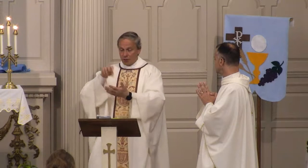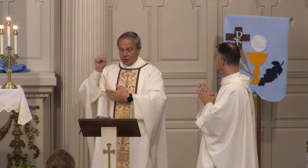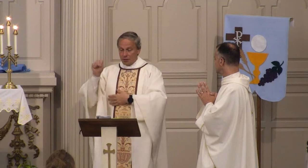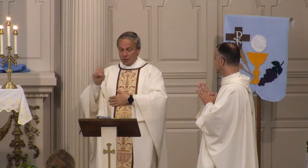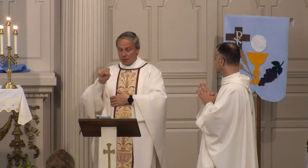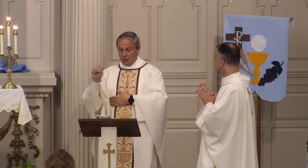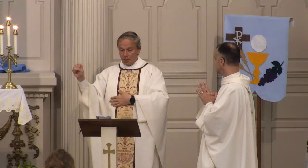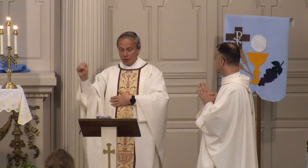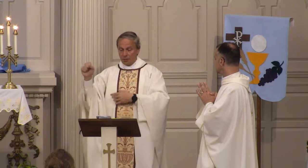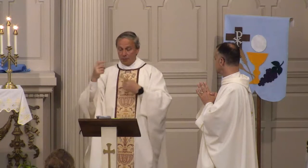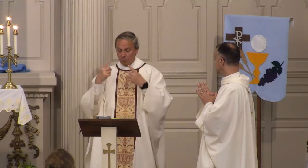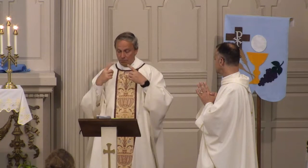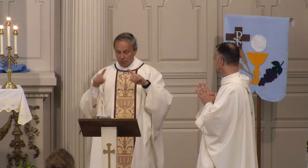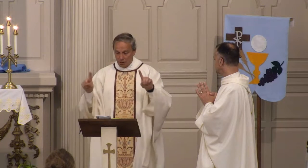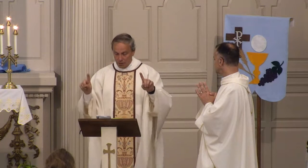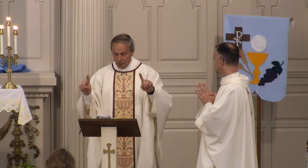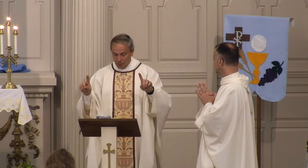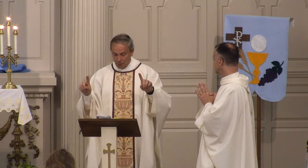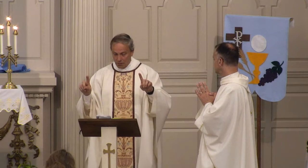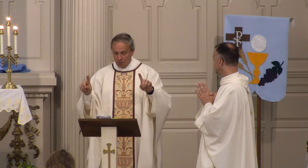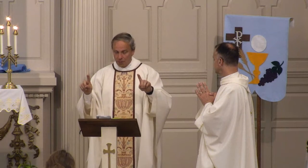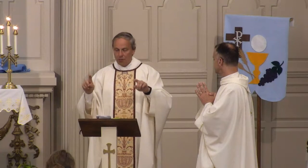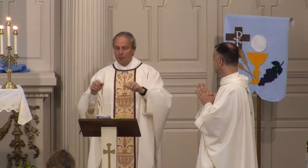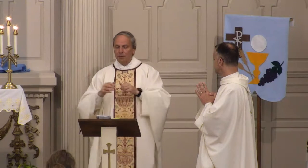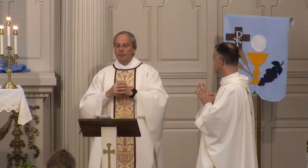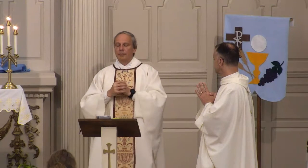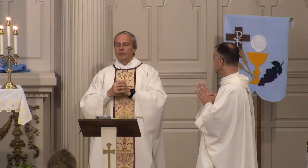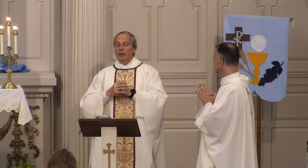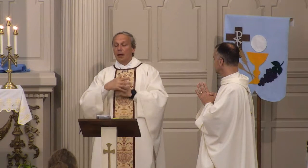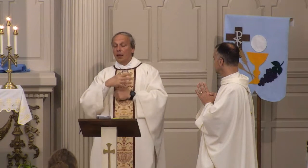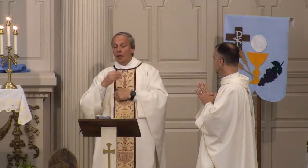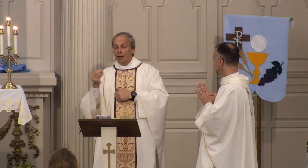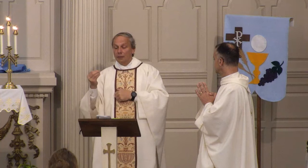the fruits of this Paschal sacrament,